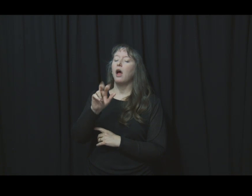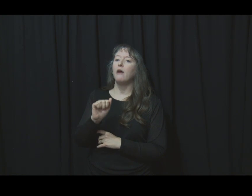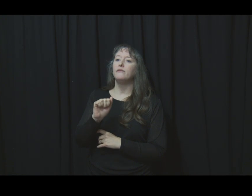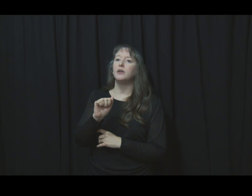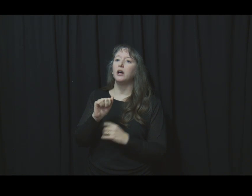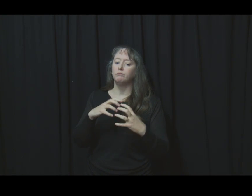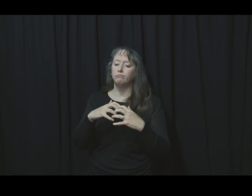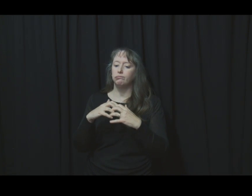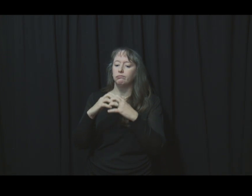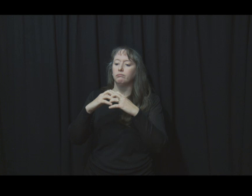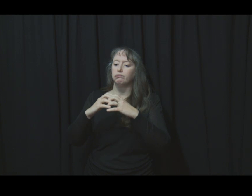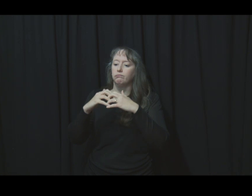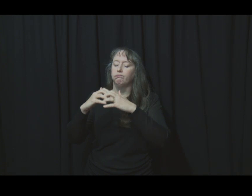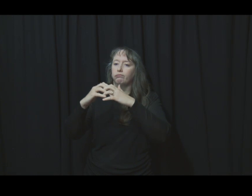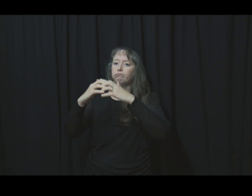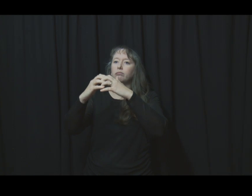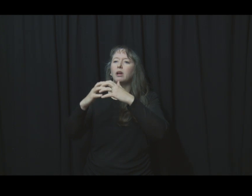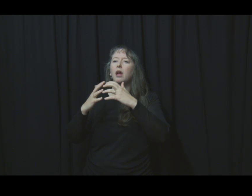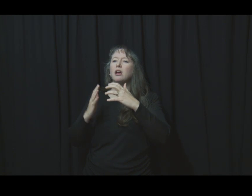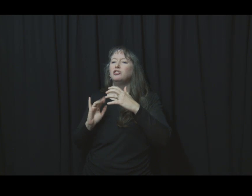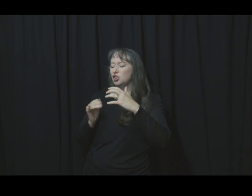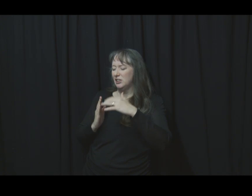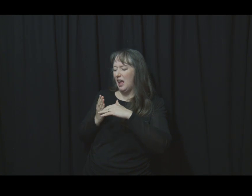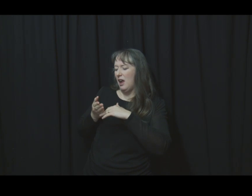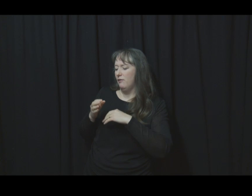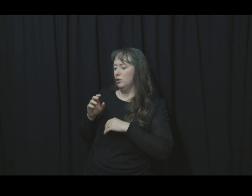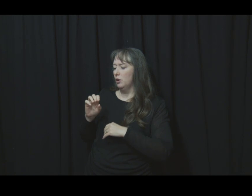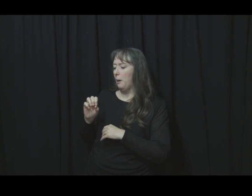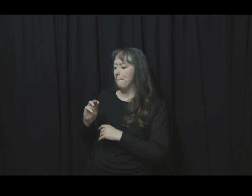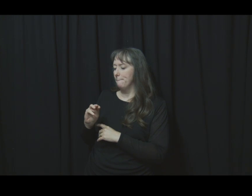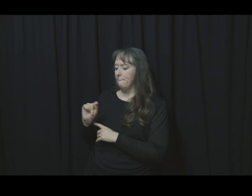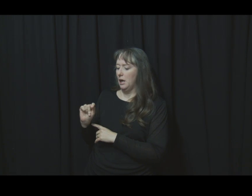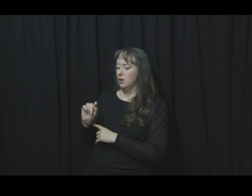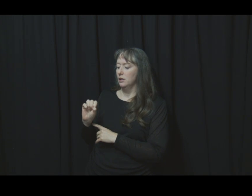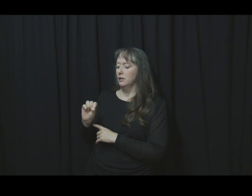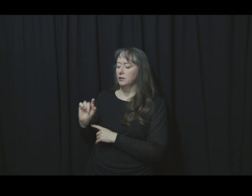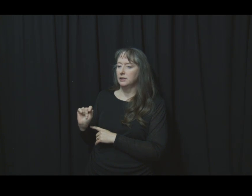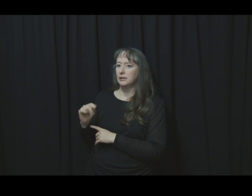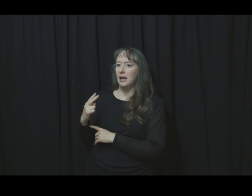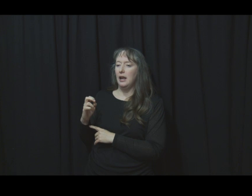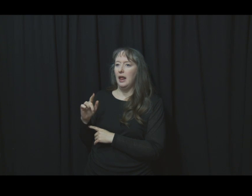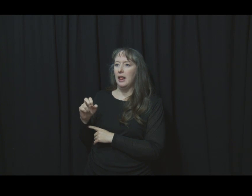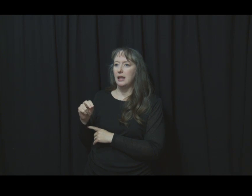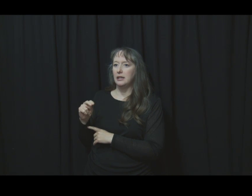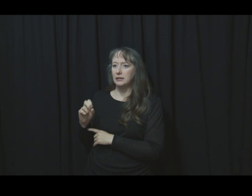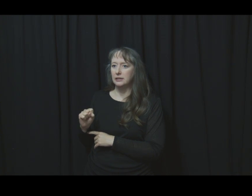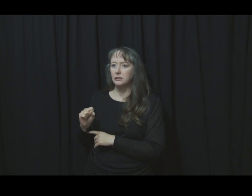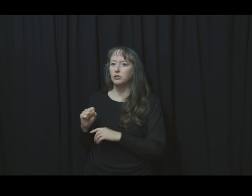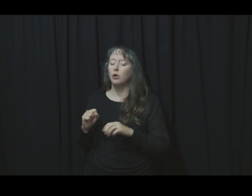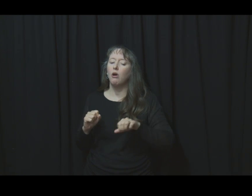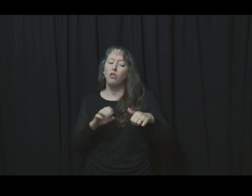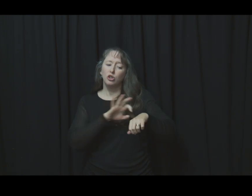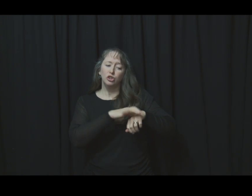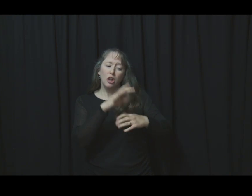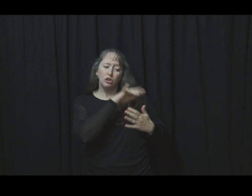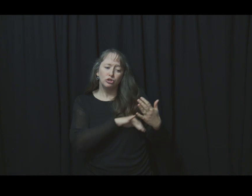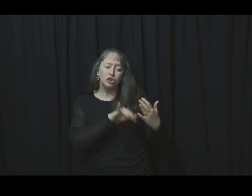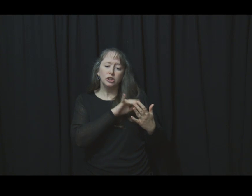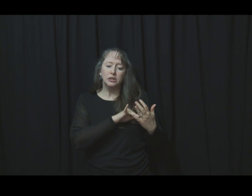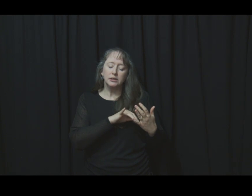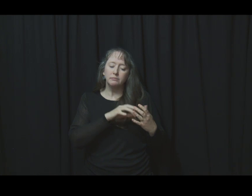Helens erupted. And in 1994, Dr. Steve Austin, another PhD geologist, actually sampled the rock